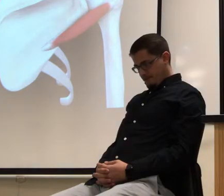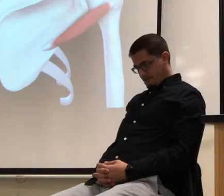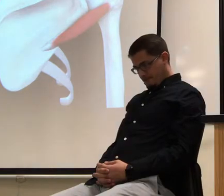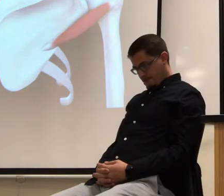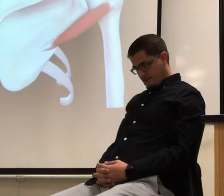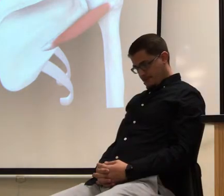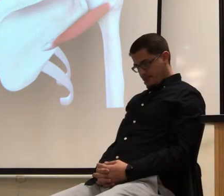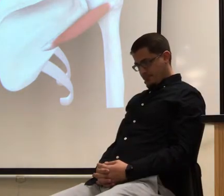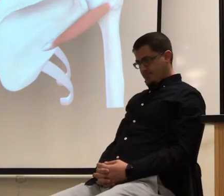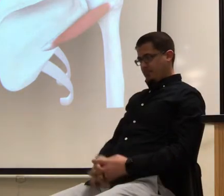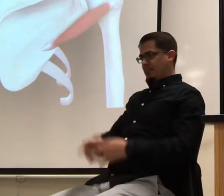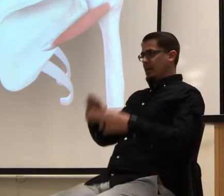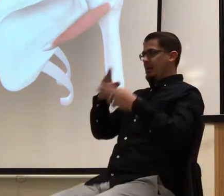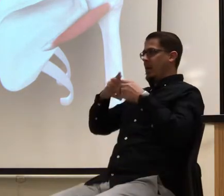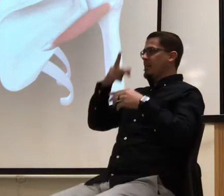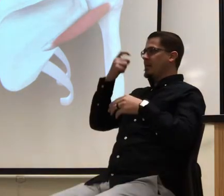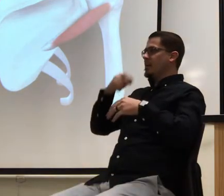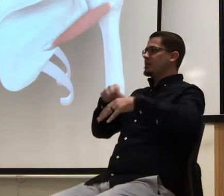calcification relative to spine,